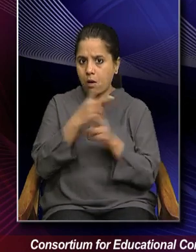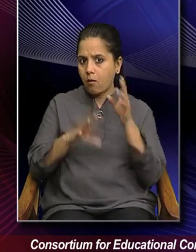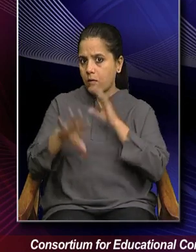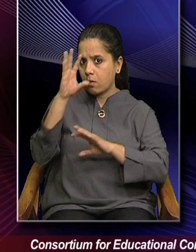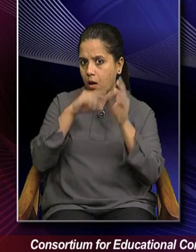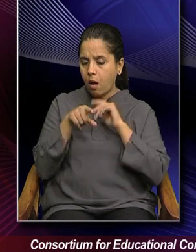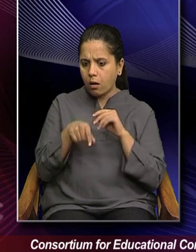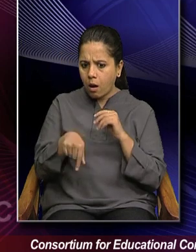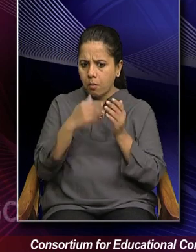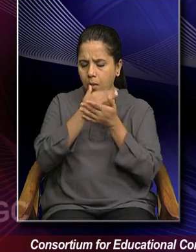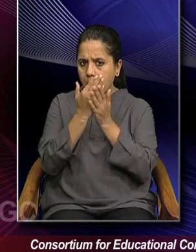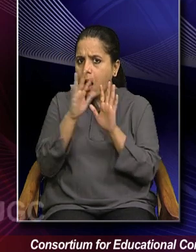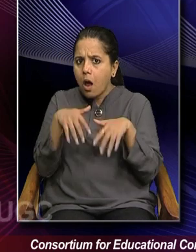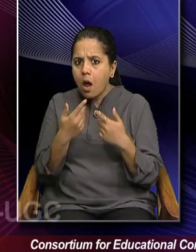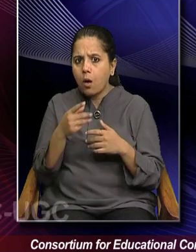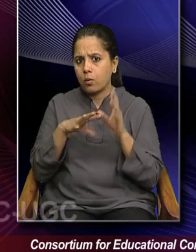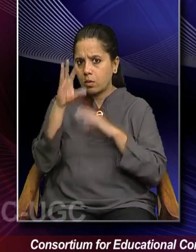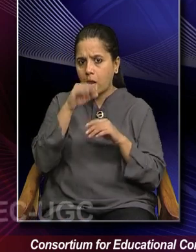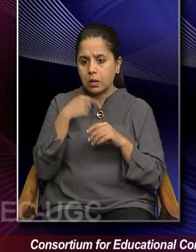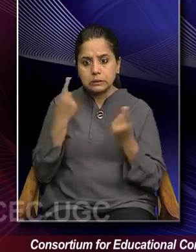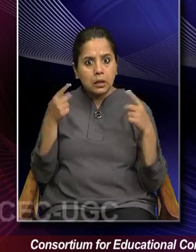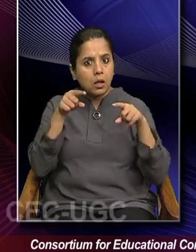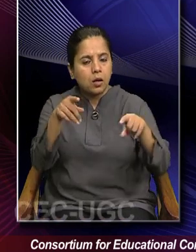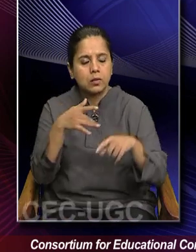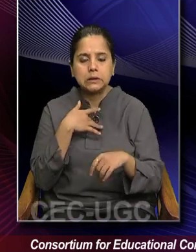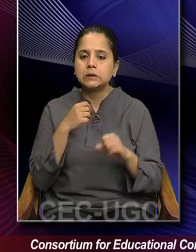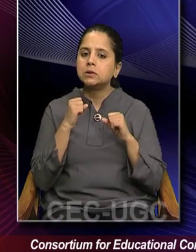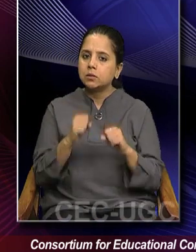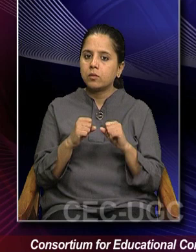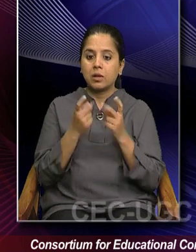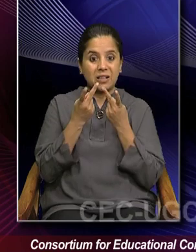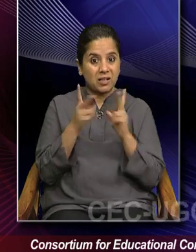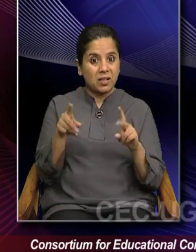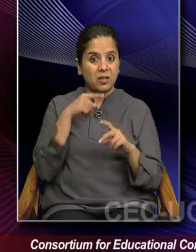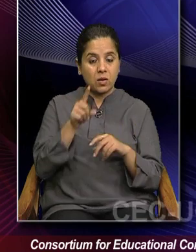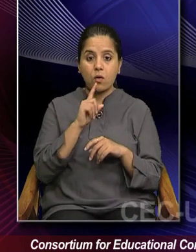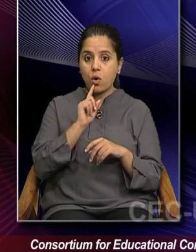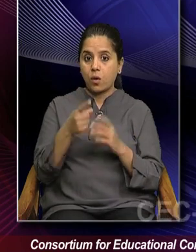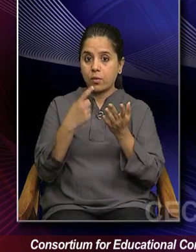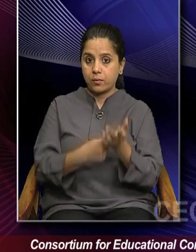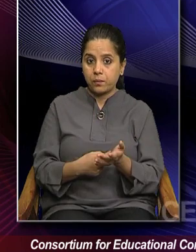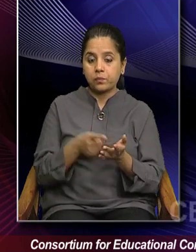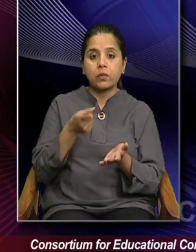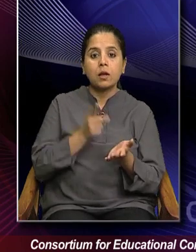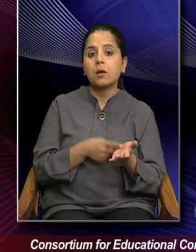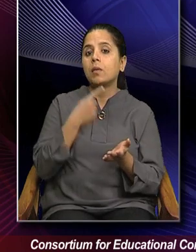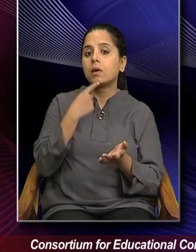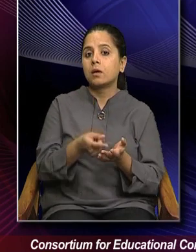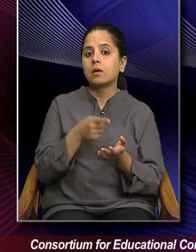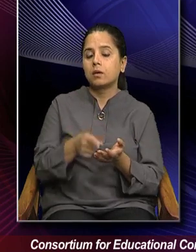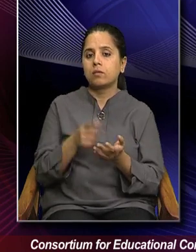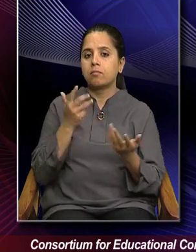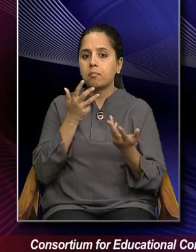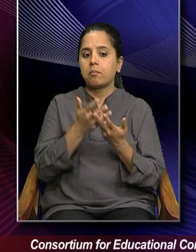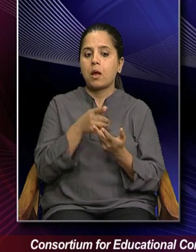learning paths simultaneously. So, differentiated instructions demand the